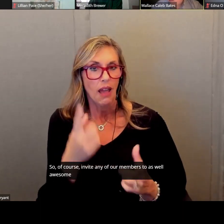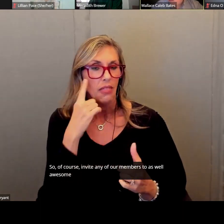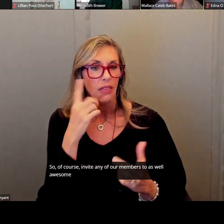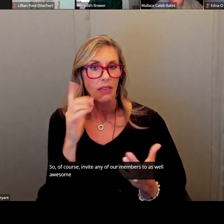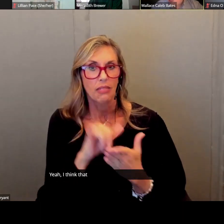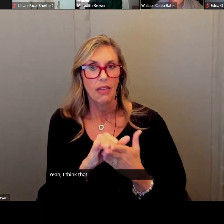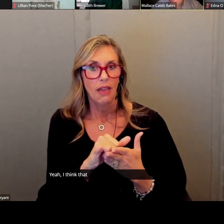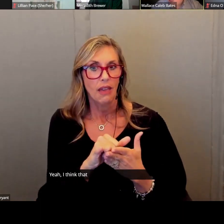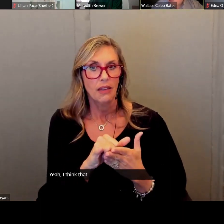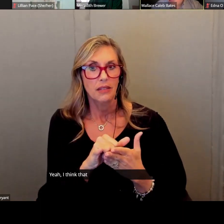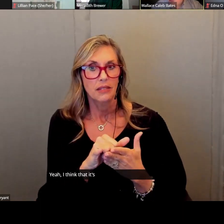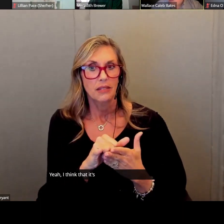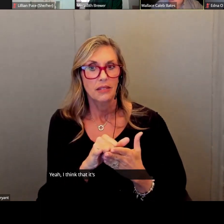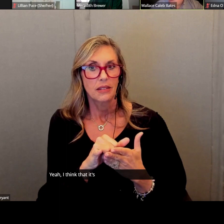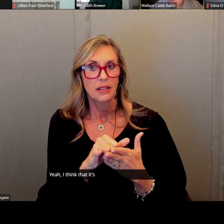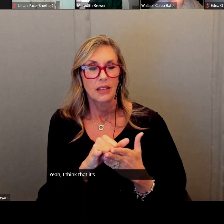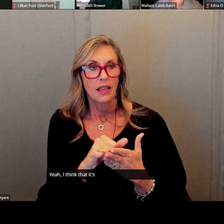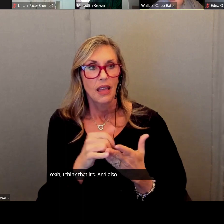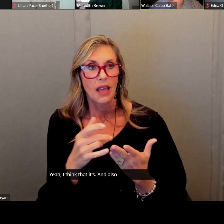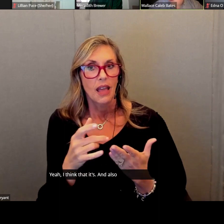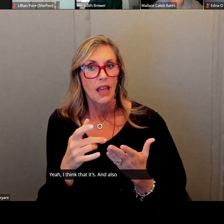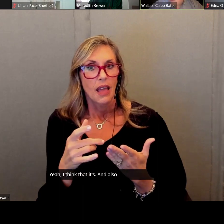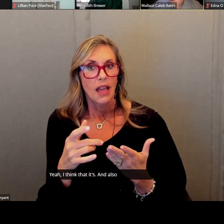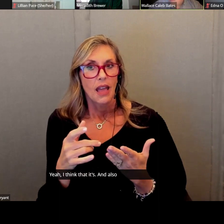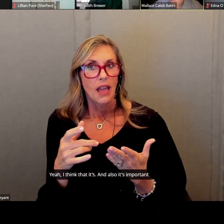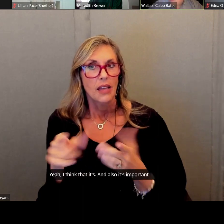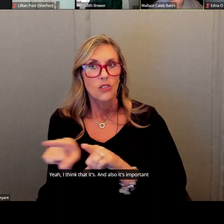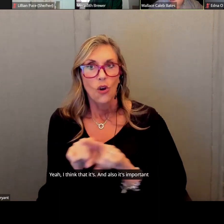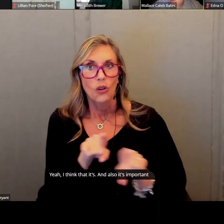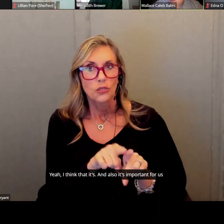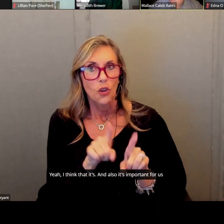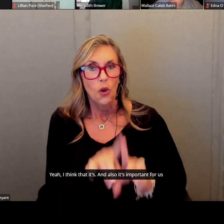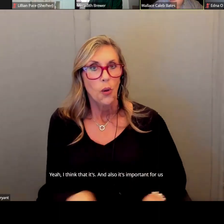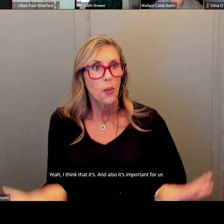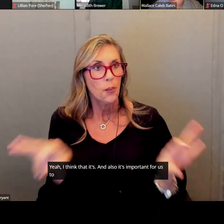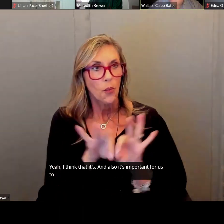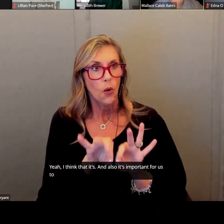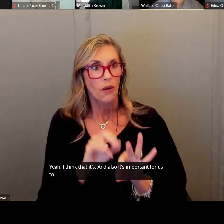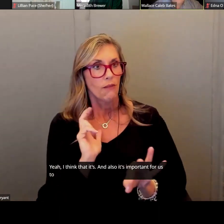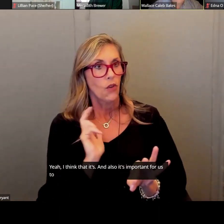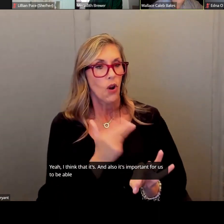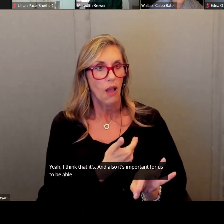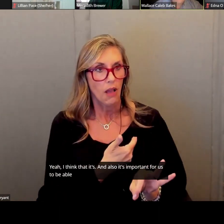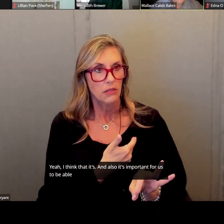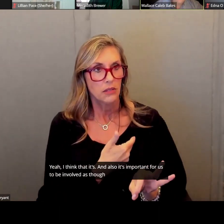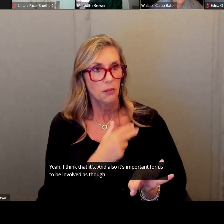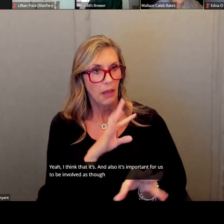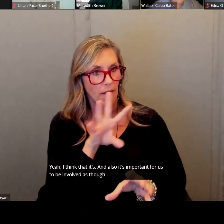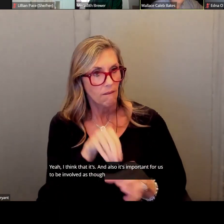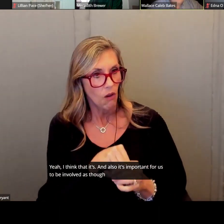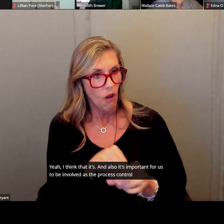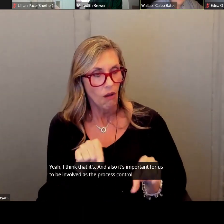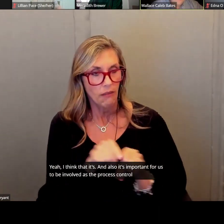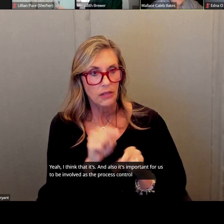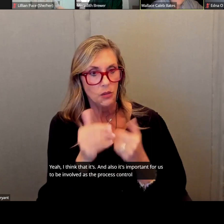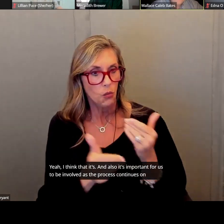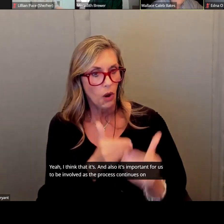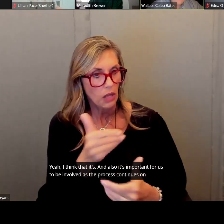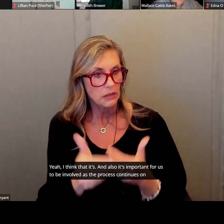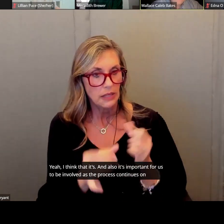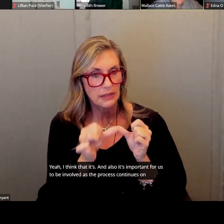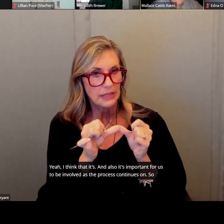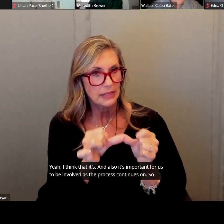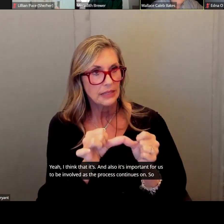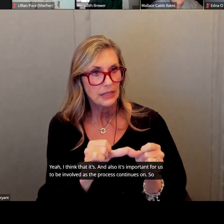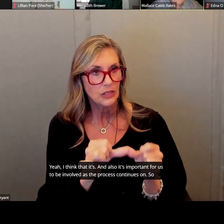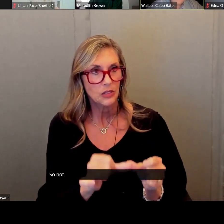it's and also it's important for us to be involved as the process continues on. So my mind goes